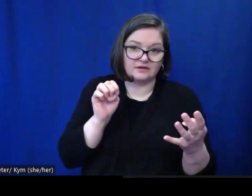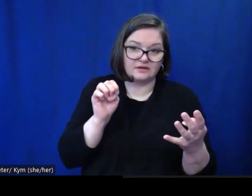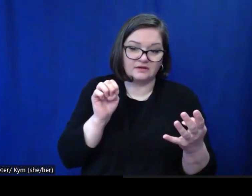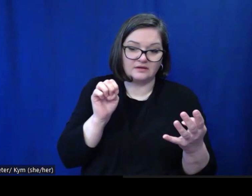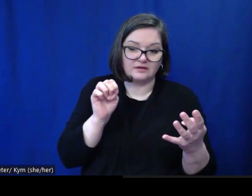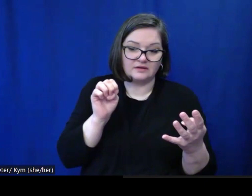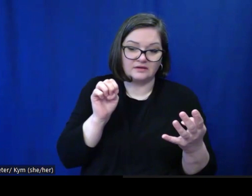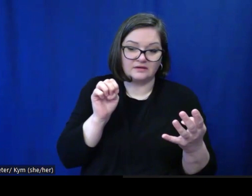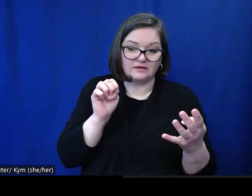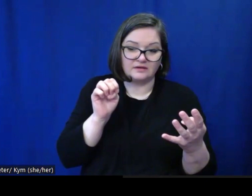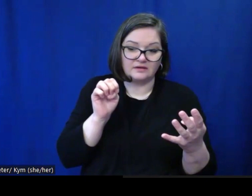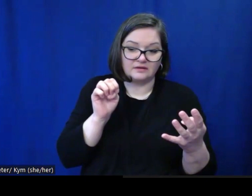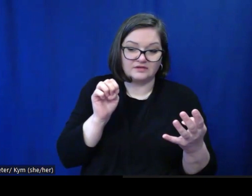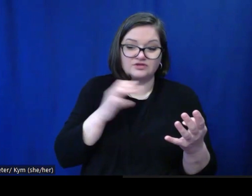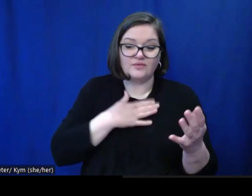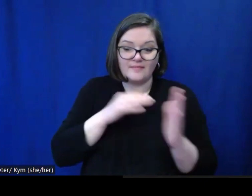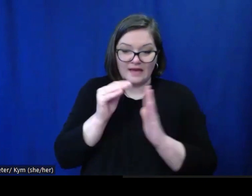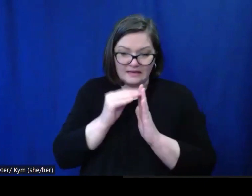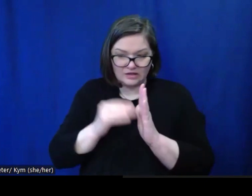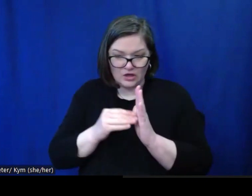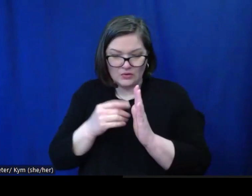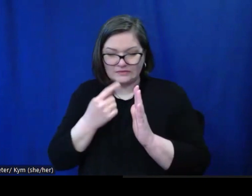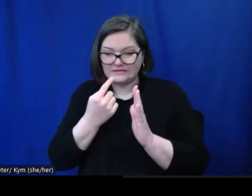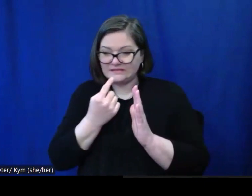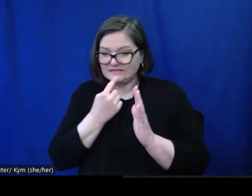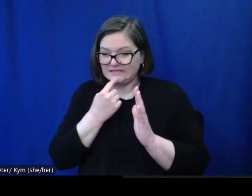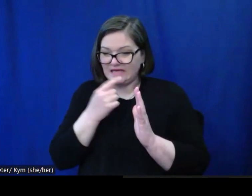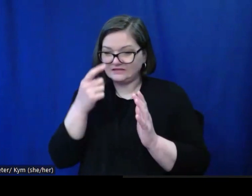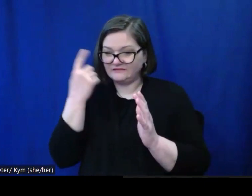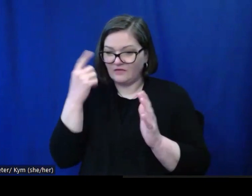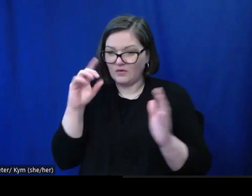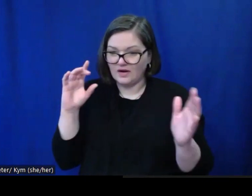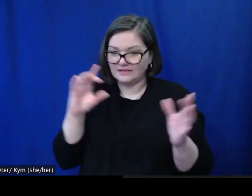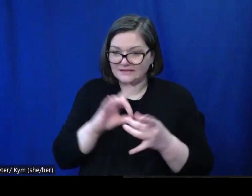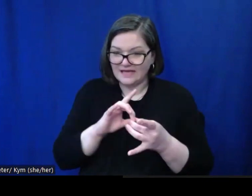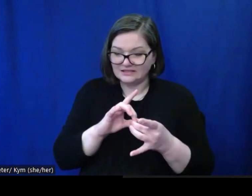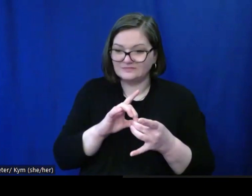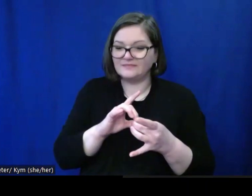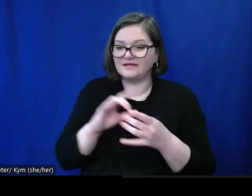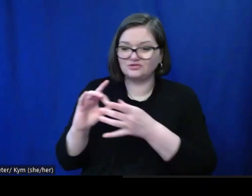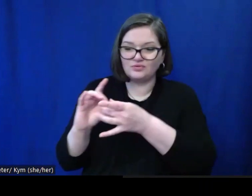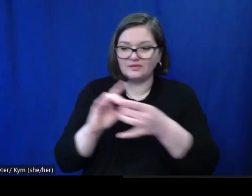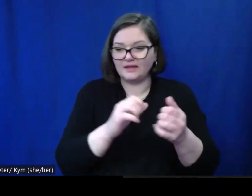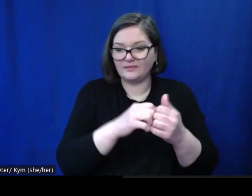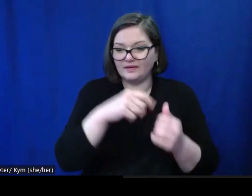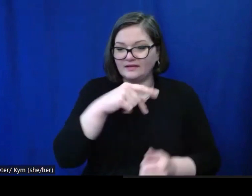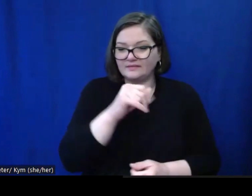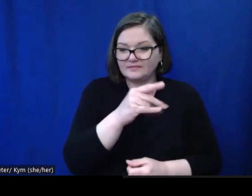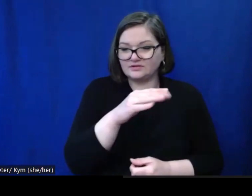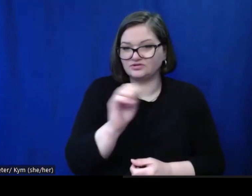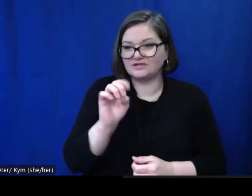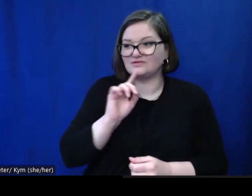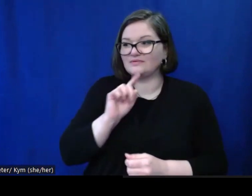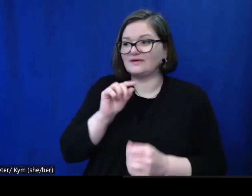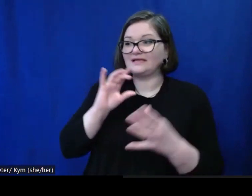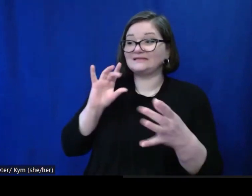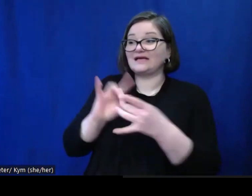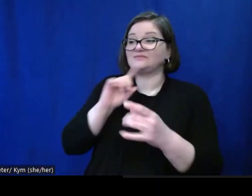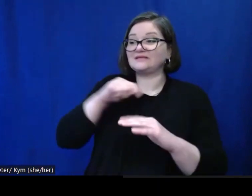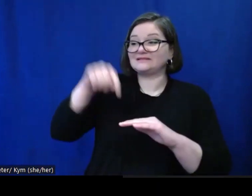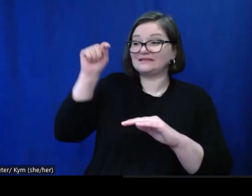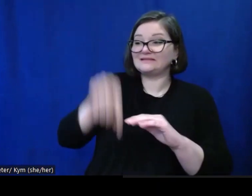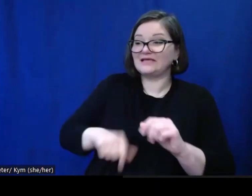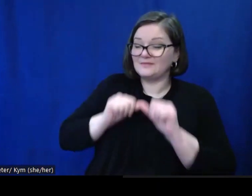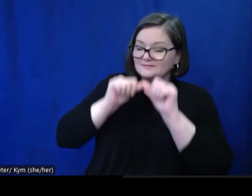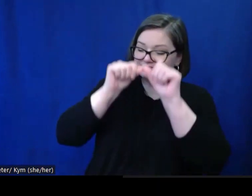Latrice in my notes. And so I figured you were going to hit that. And so attachment is really the deep, enduring connection established between the